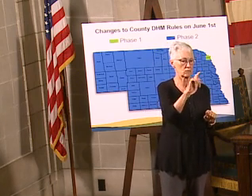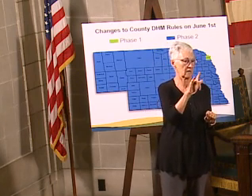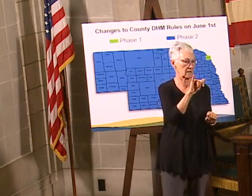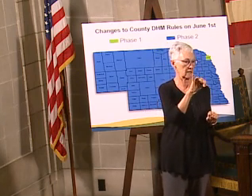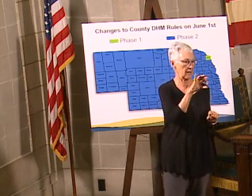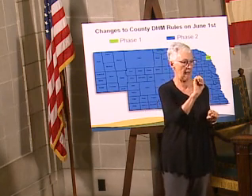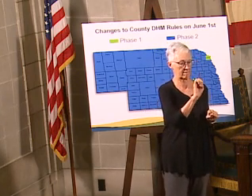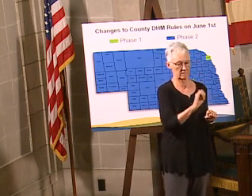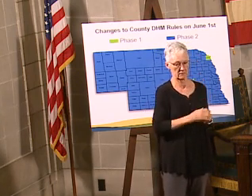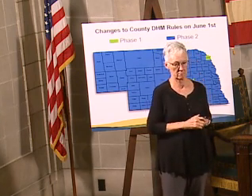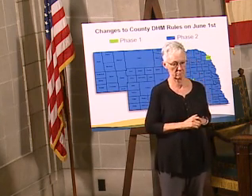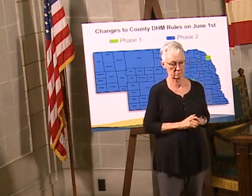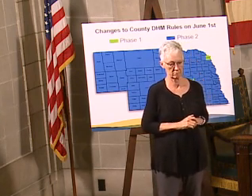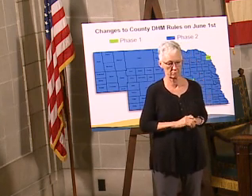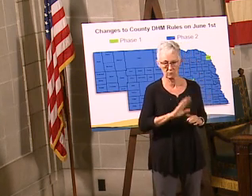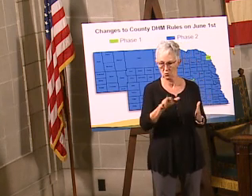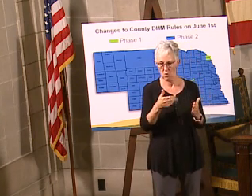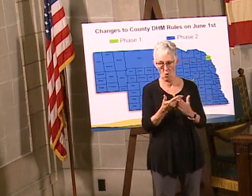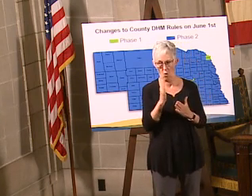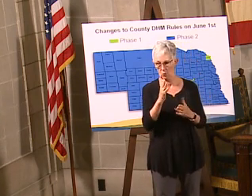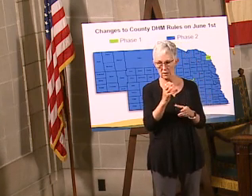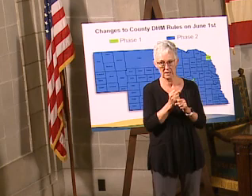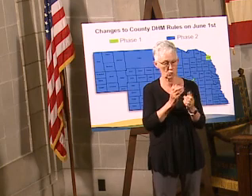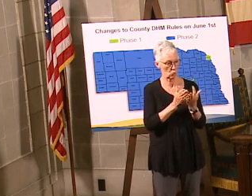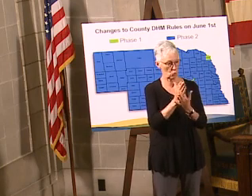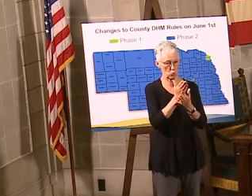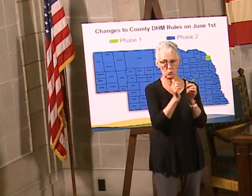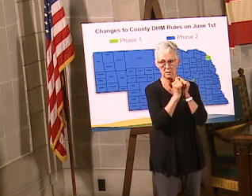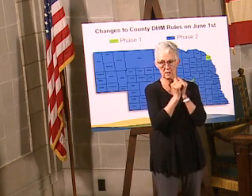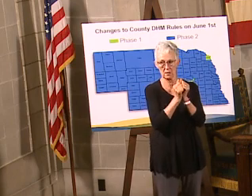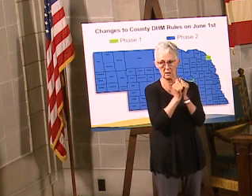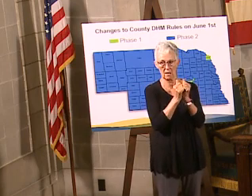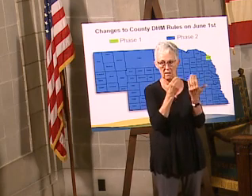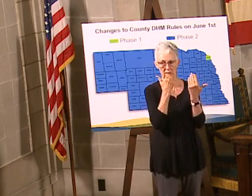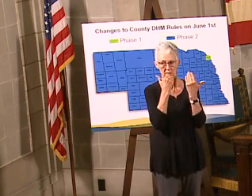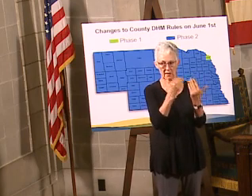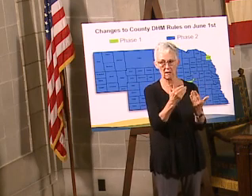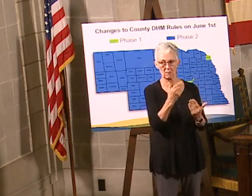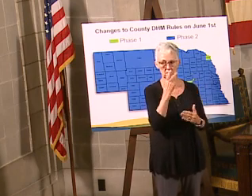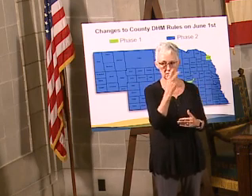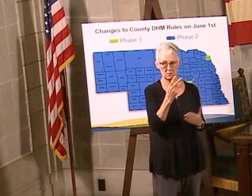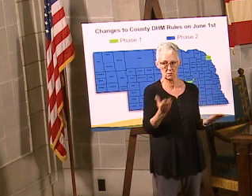with regard to this virus. We'll all get through this together. Thank you all very much again, and we'll see you back here tomorrow.